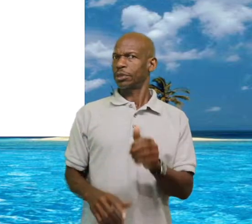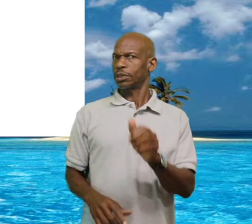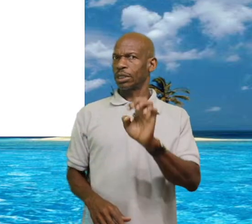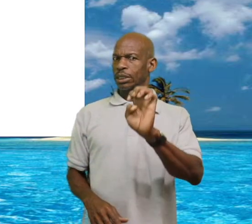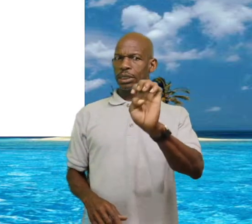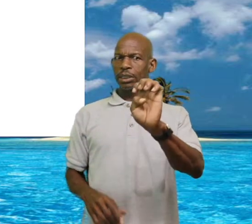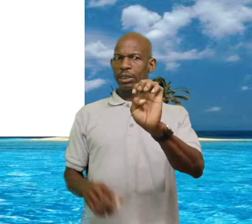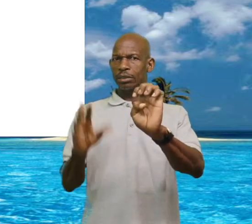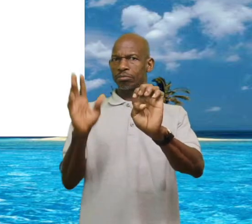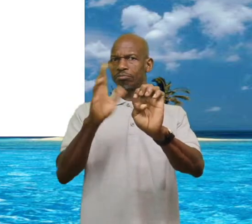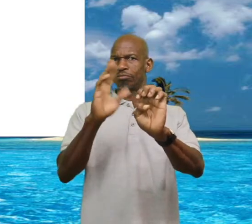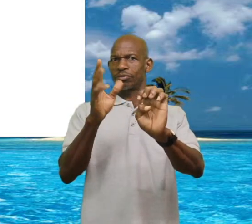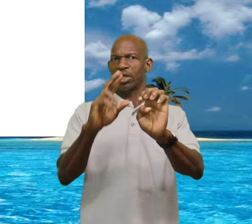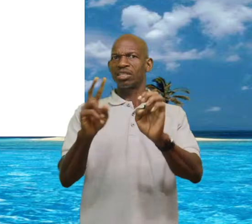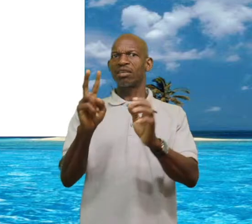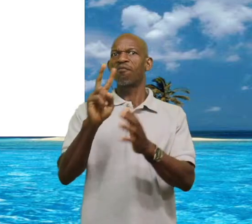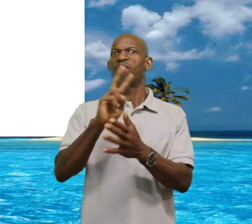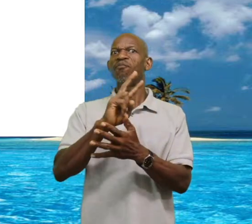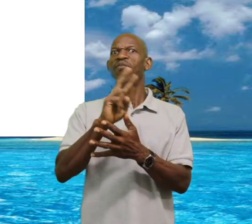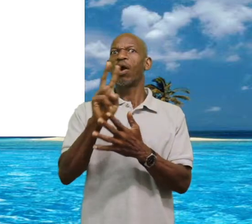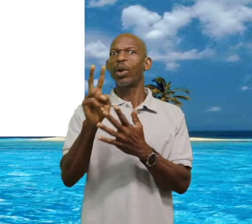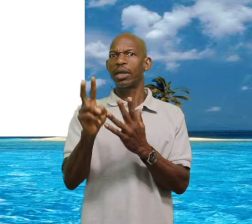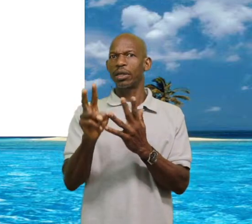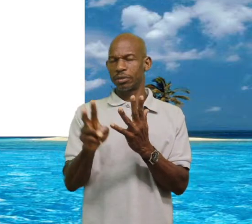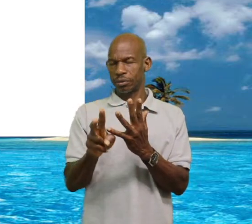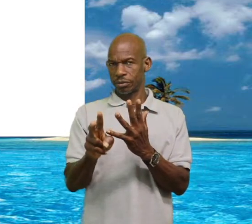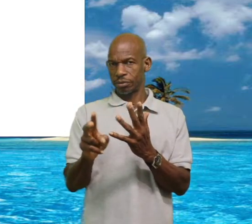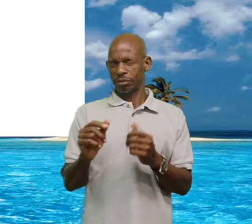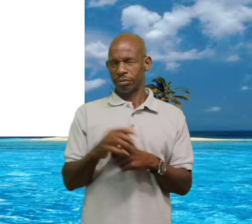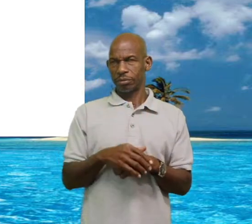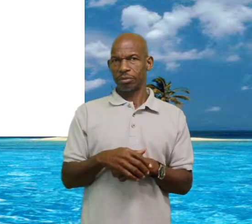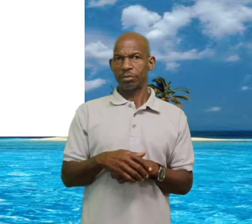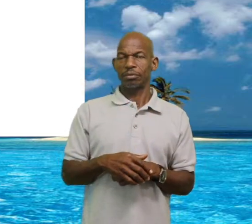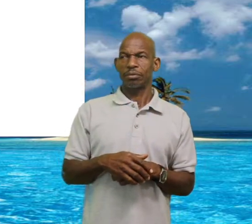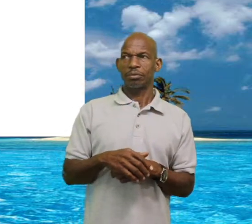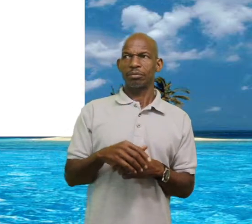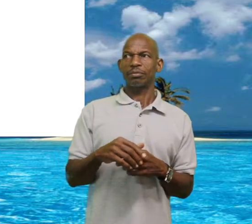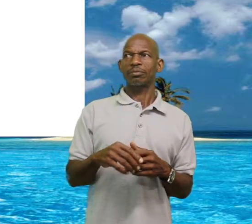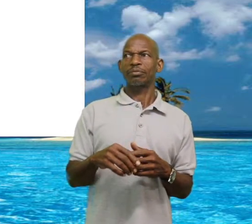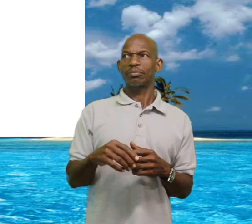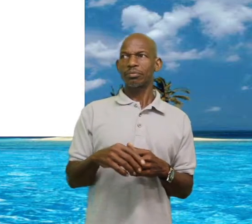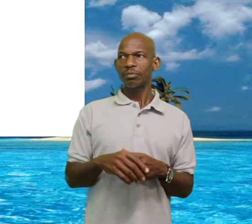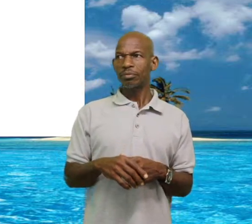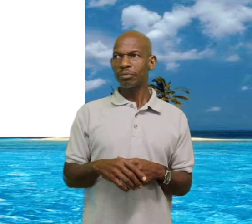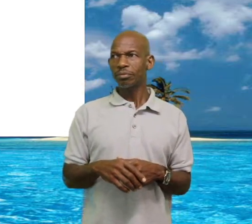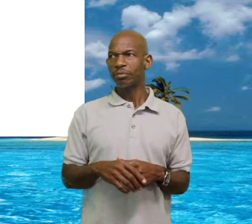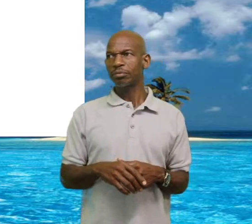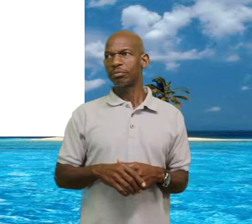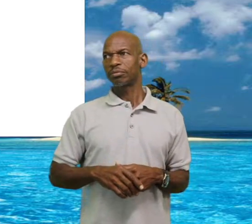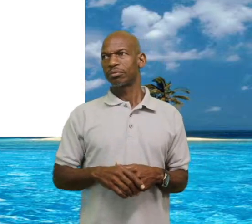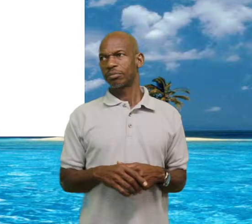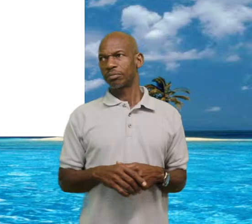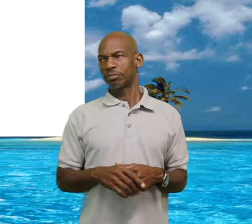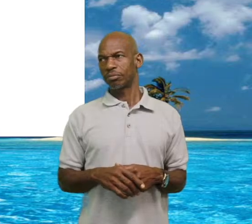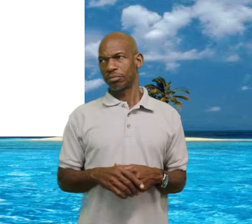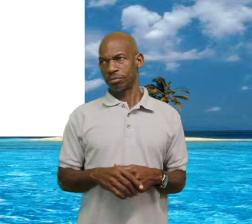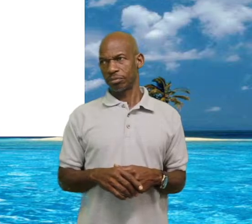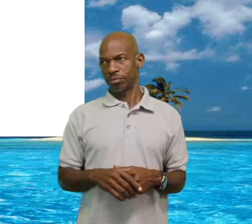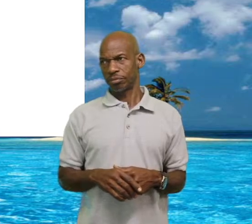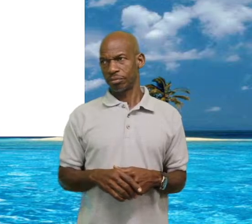E is a vowel. So that the an is where we have the vowels A, E, I, O, and U.